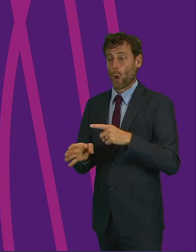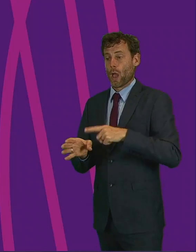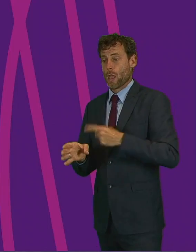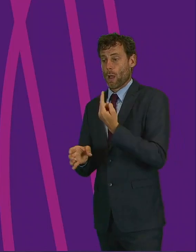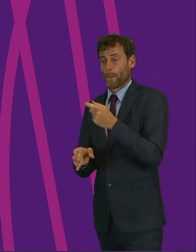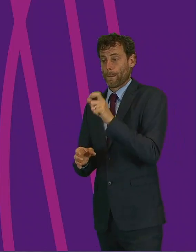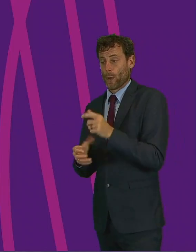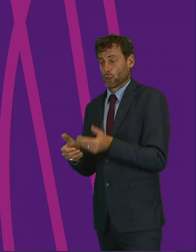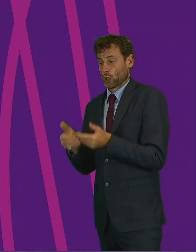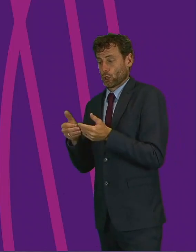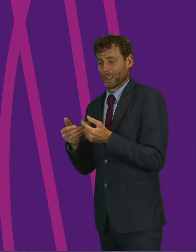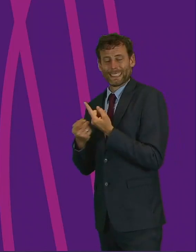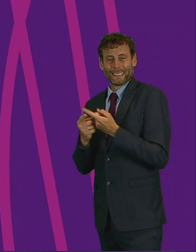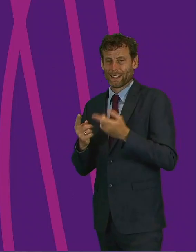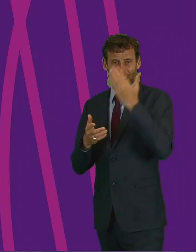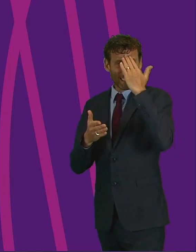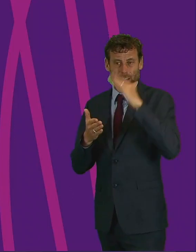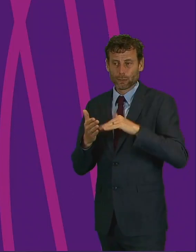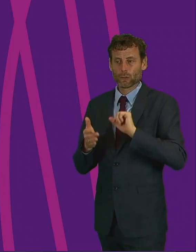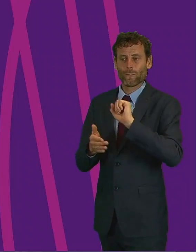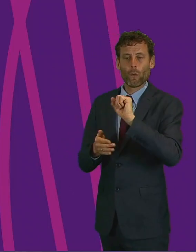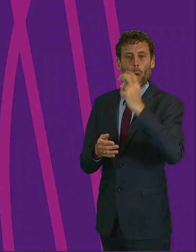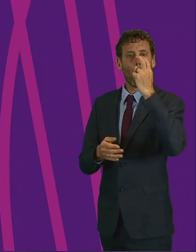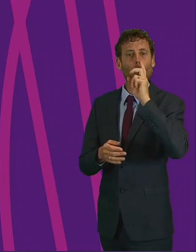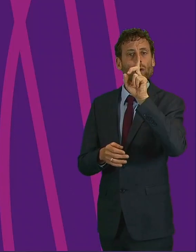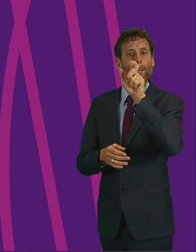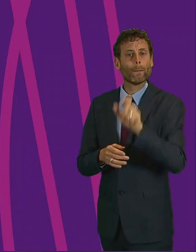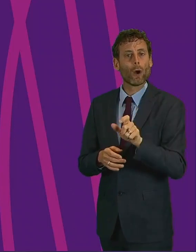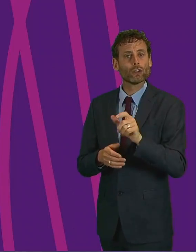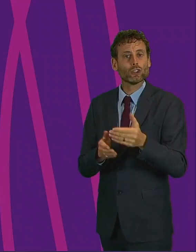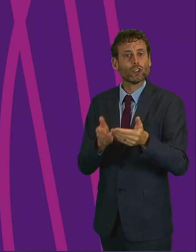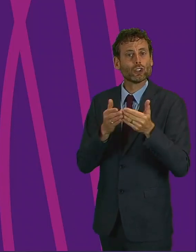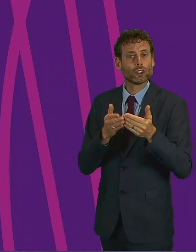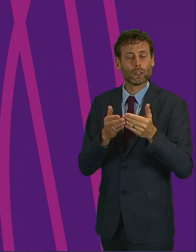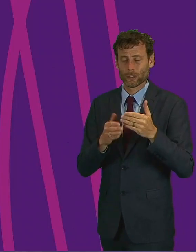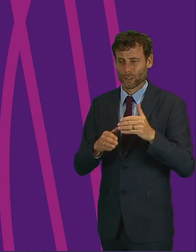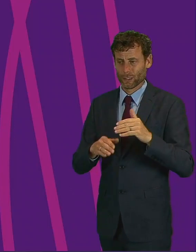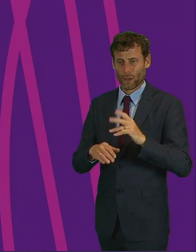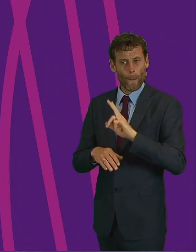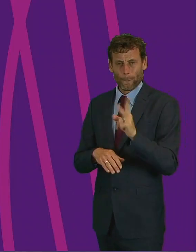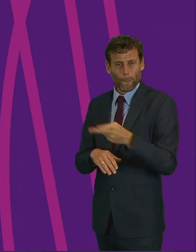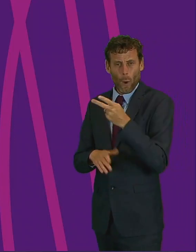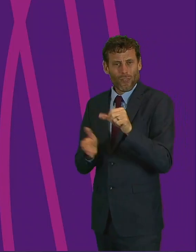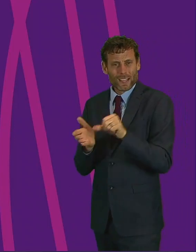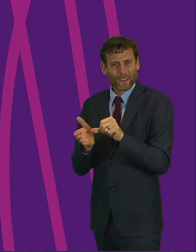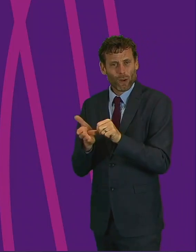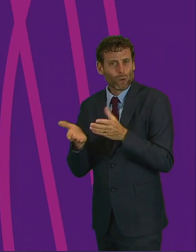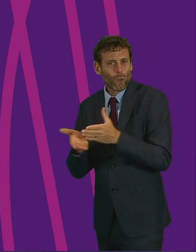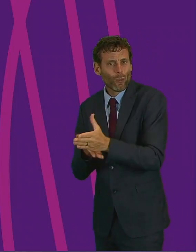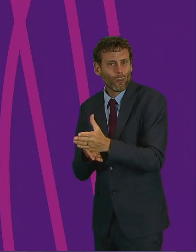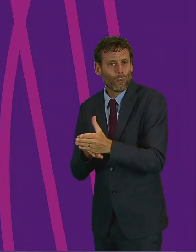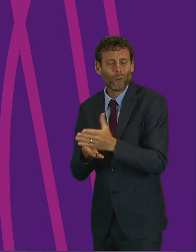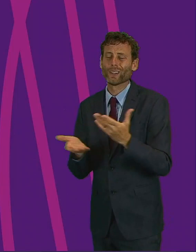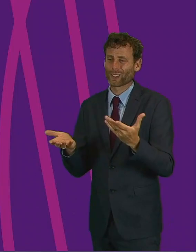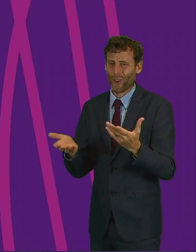people than it will be for older people, and it's not an easy experience for older people, obviously. So we're taking all of these factors into account to we're